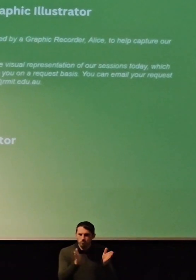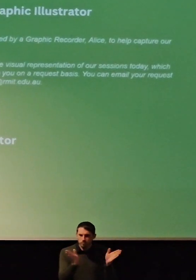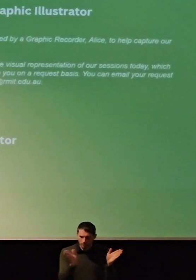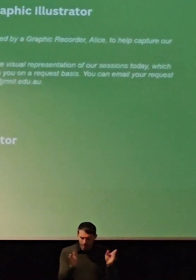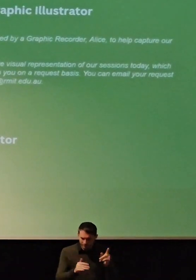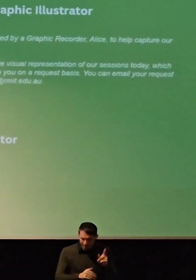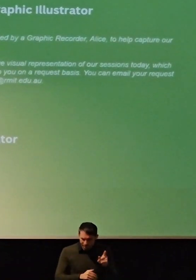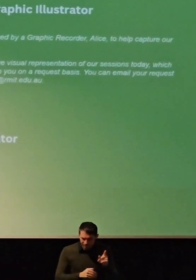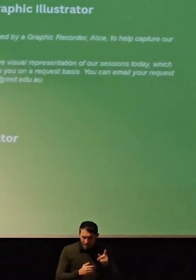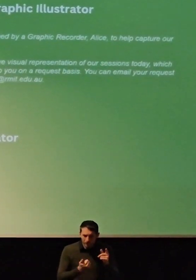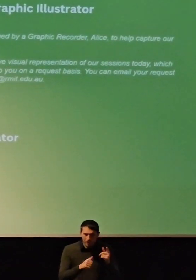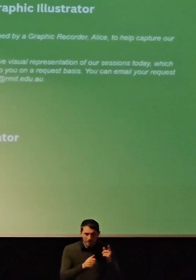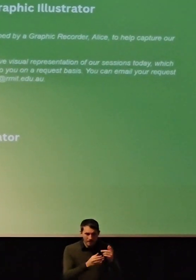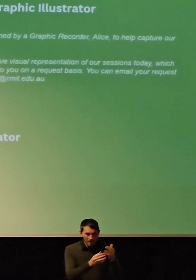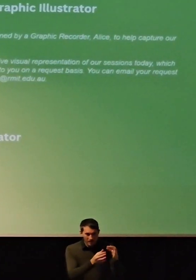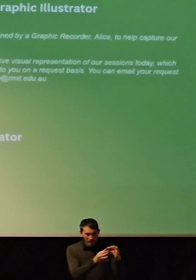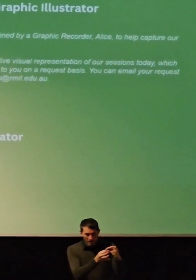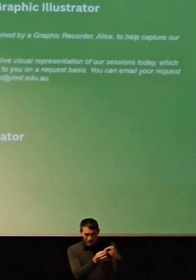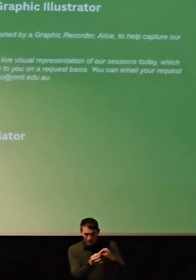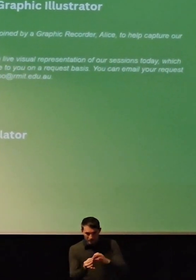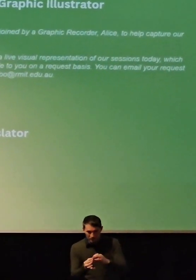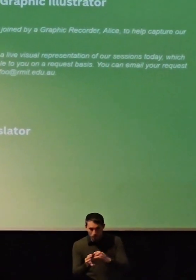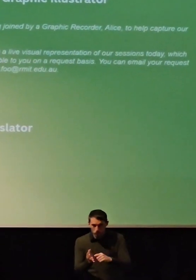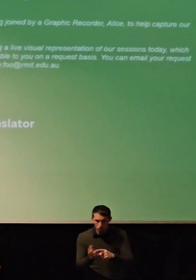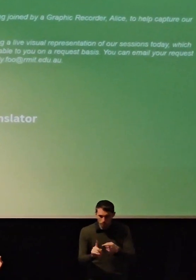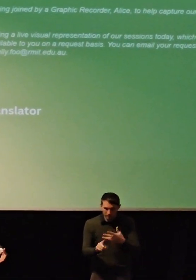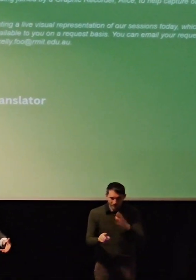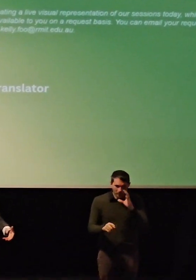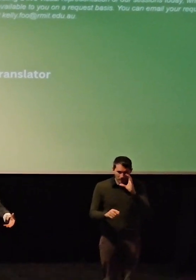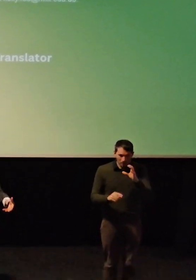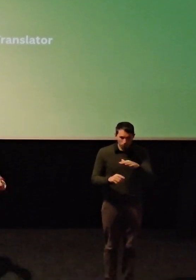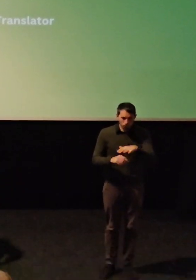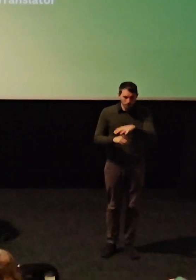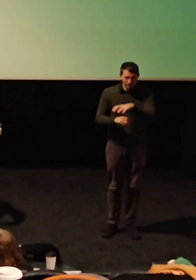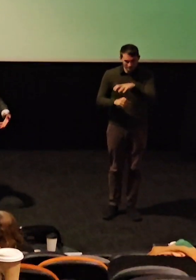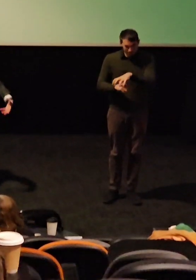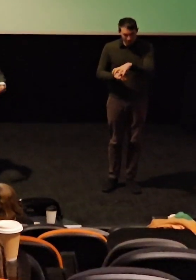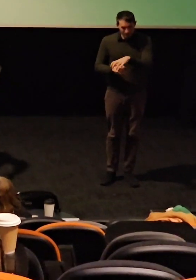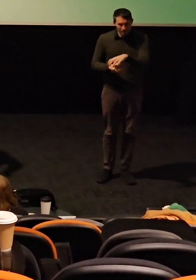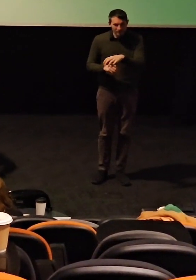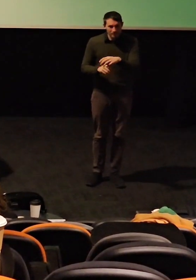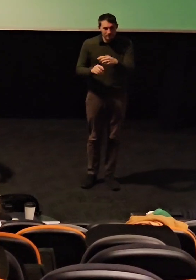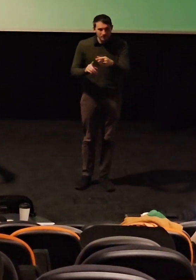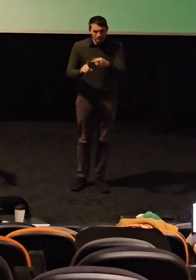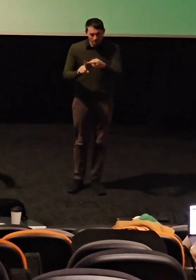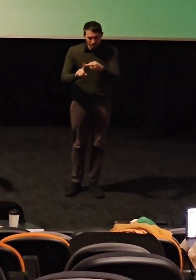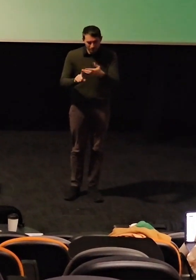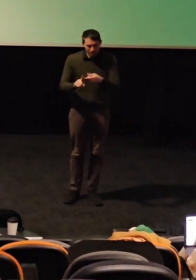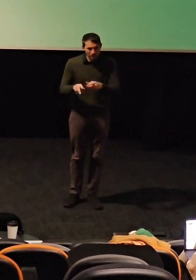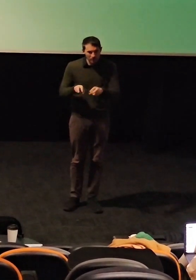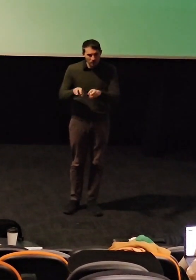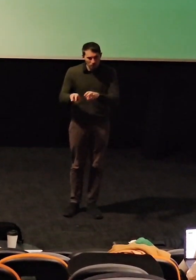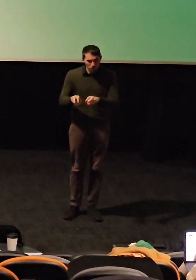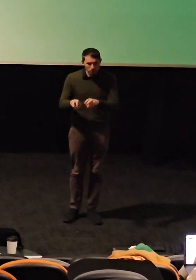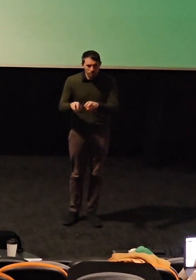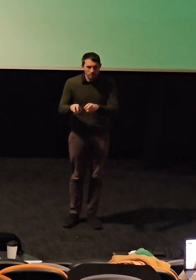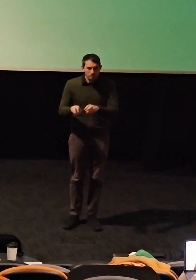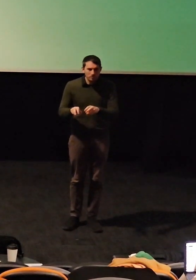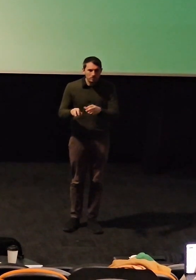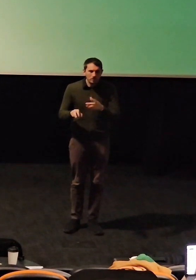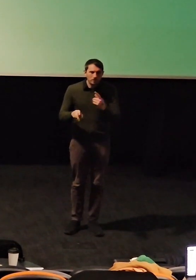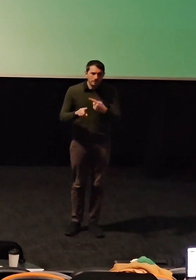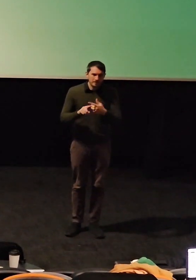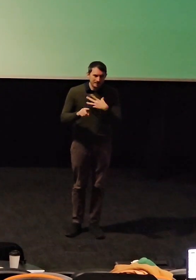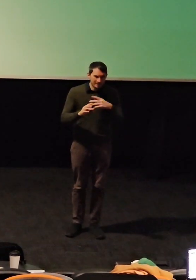and yet not come all the way down to very specific sectors where can become quite applied, but to work somewhere in the middle. So that's